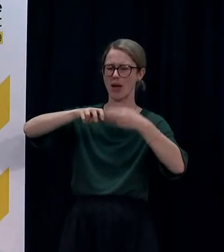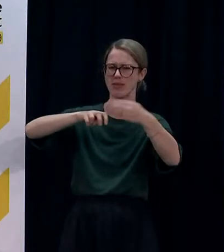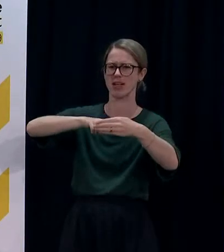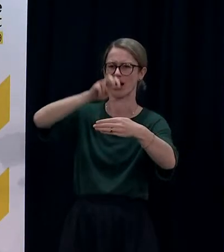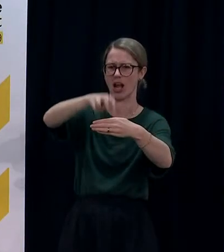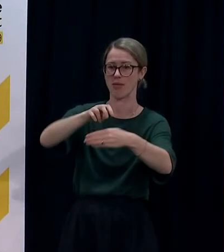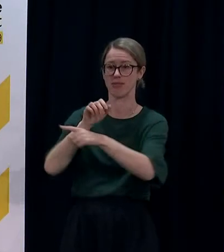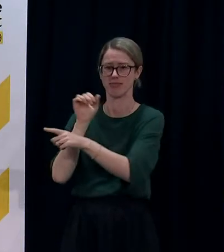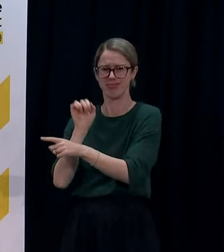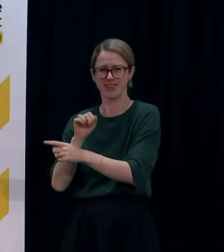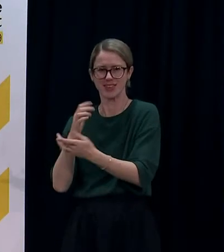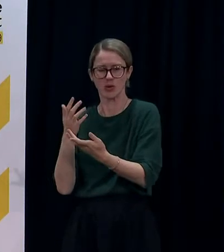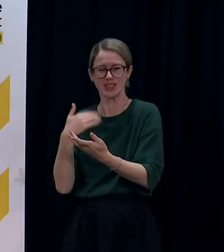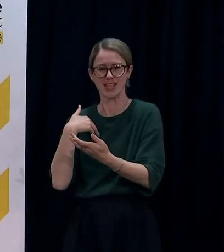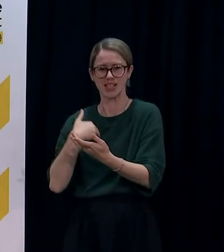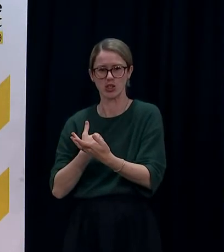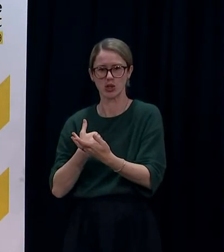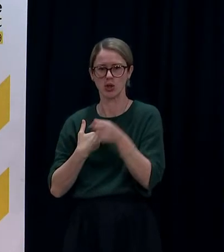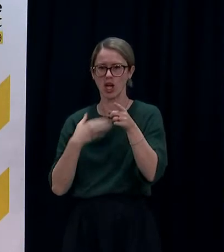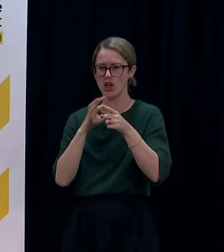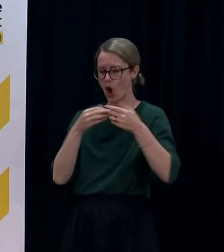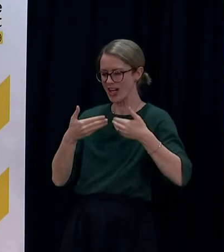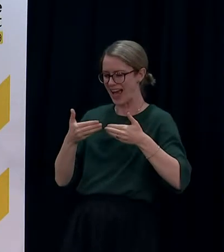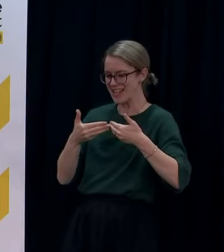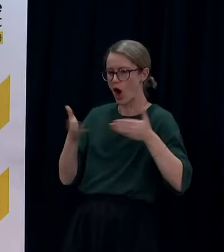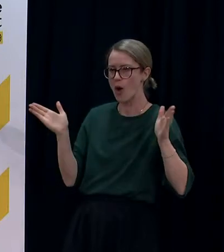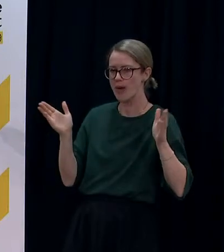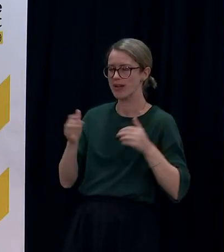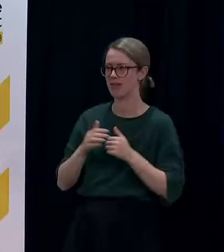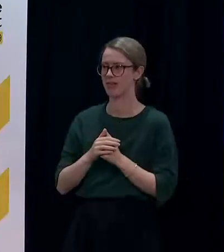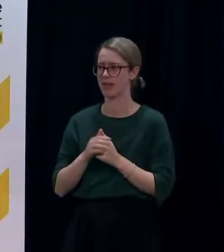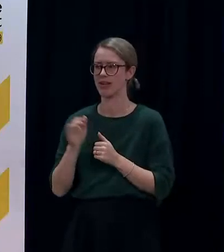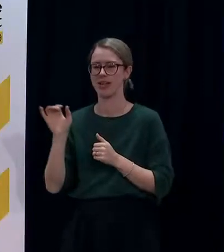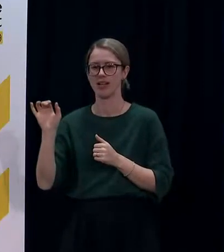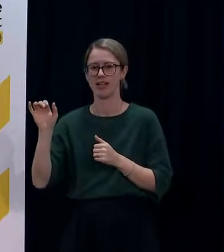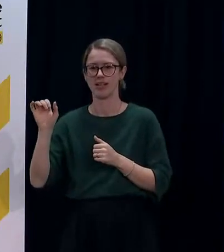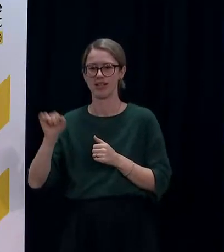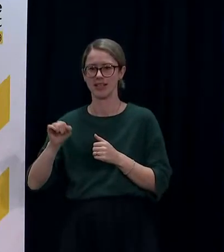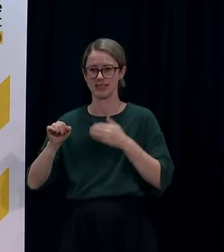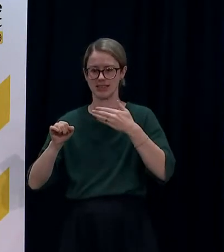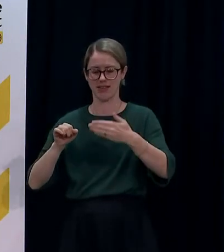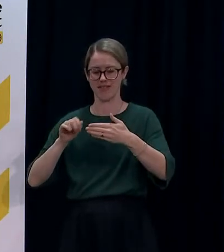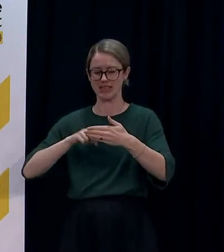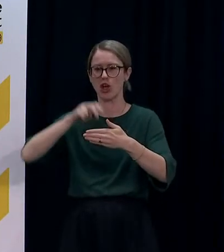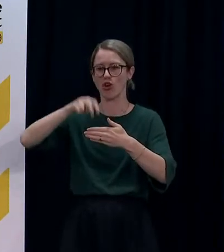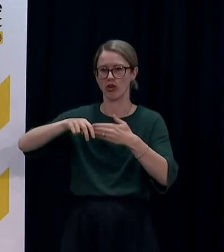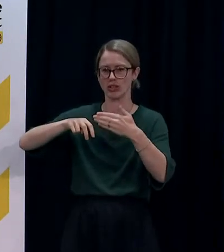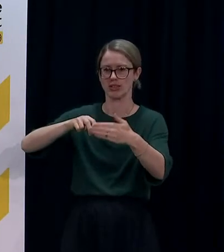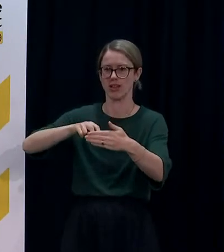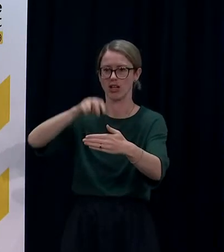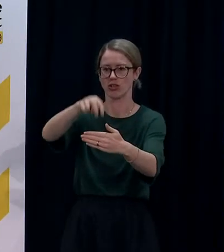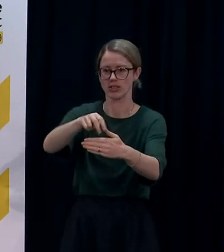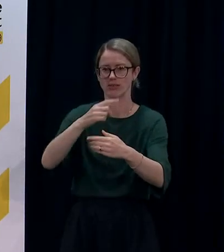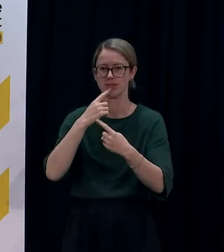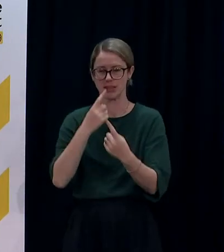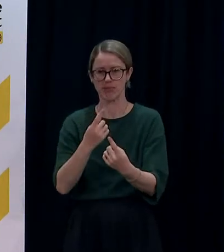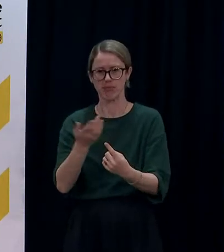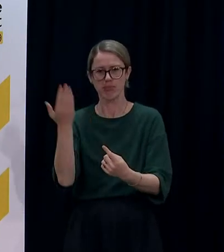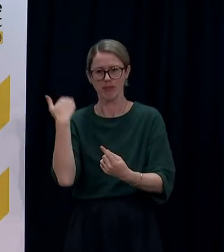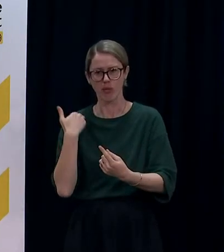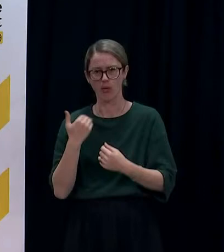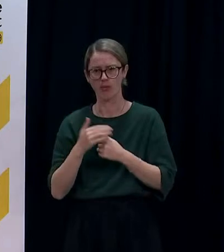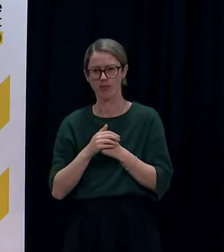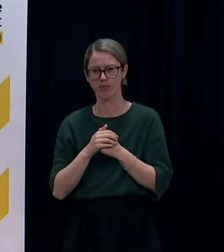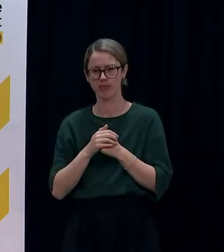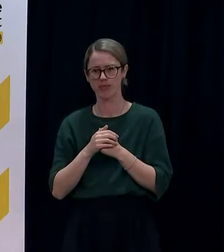quite clearly would need to have done that. They would have quite clearly needed to have got across to fences. As I did say to you,